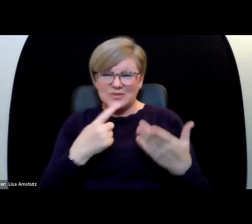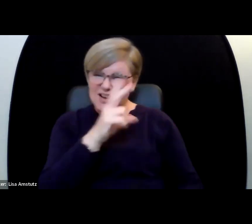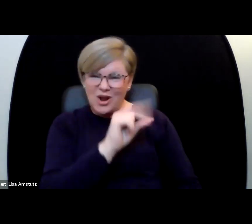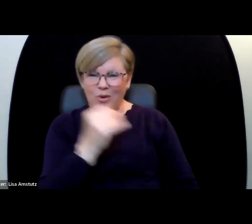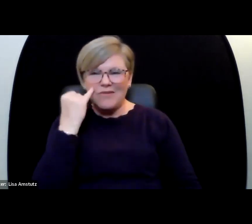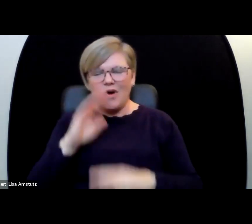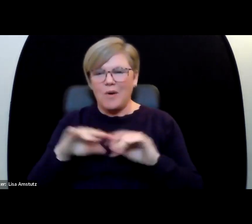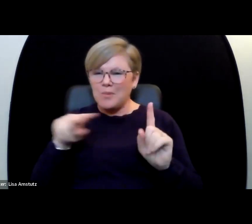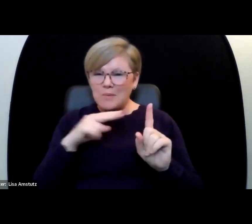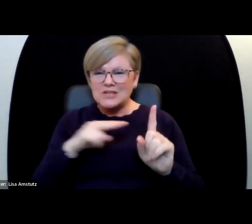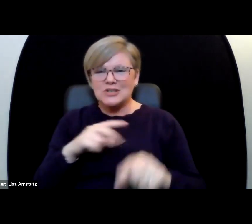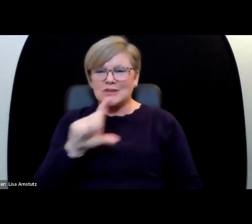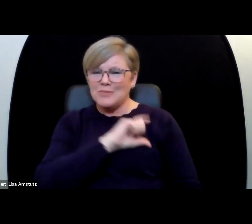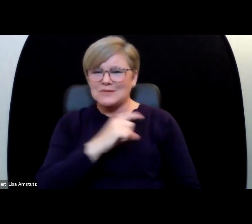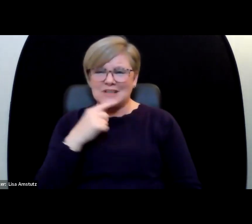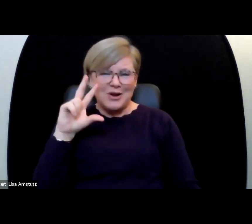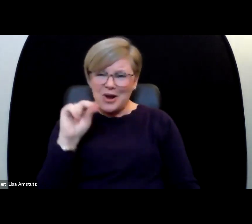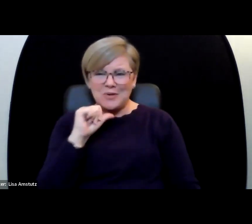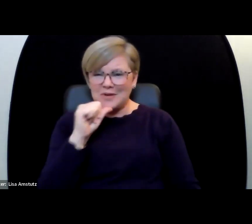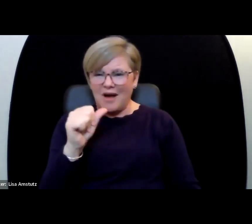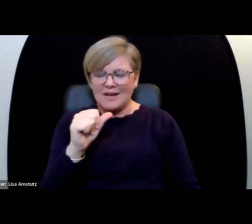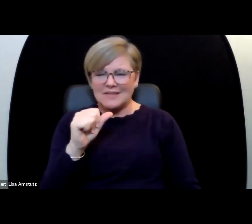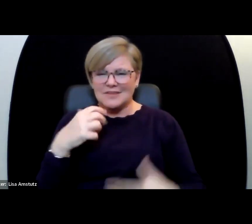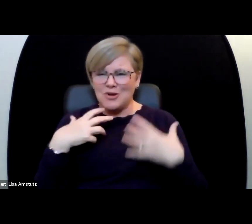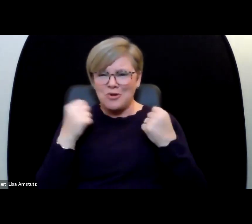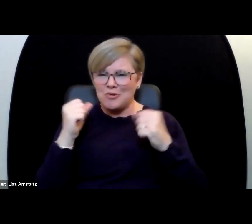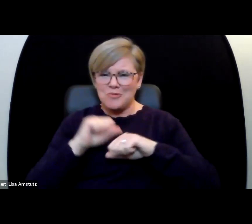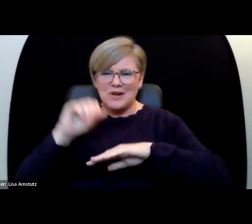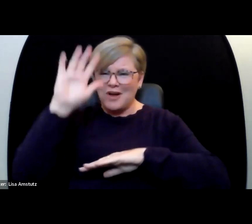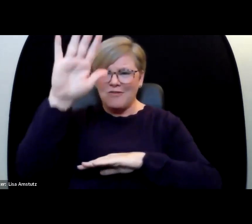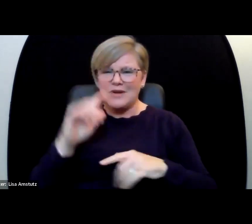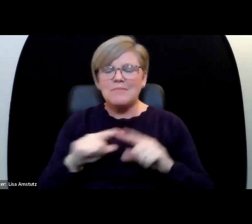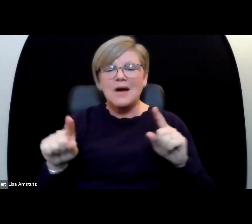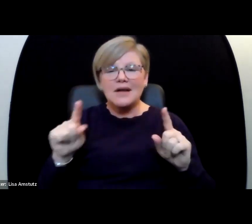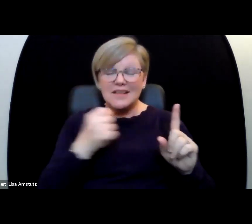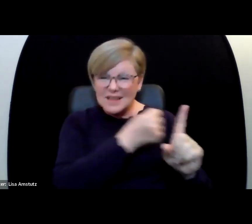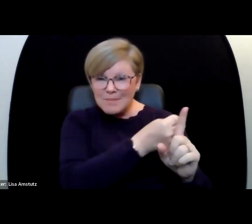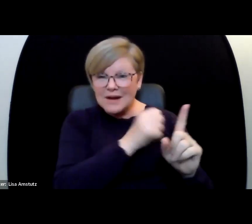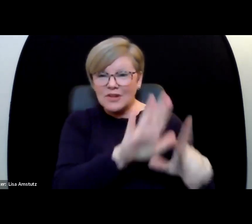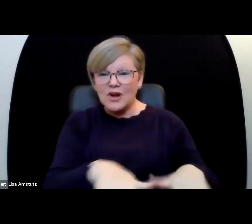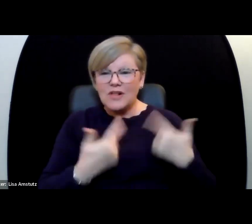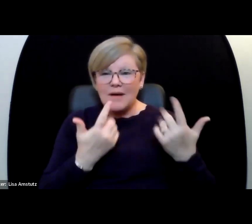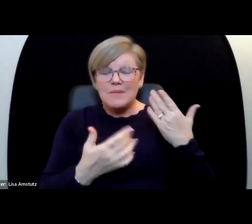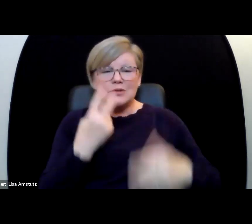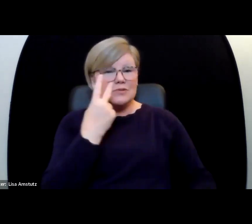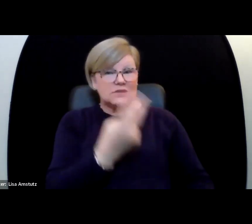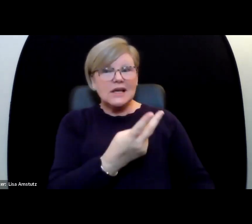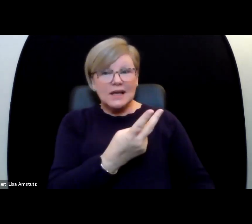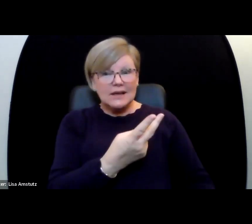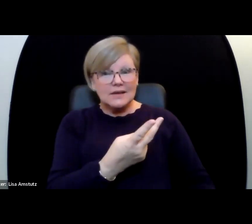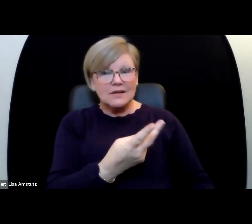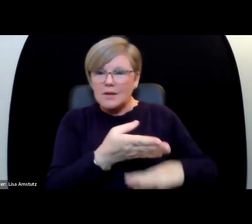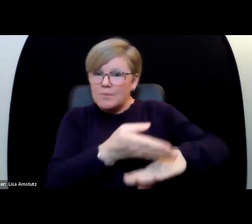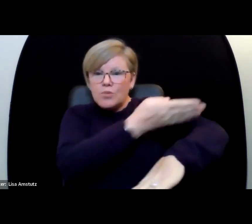probably no from the probation officer. But in terms of the impact in that person's life, you may well see gains in terms